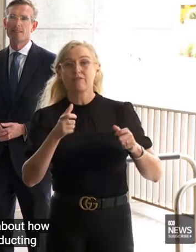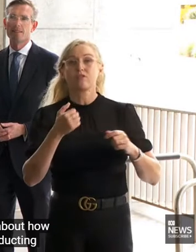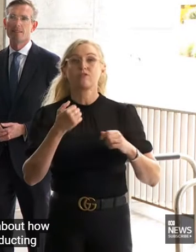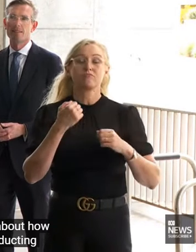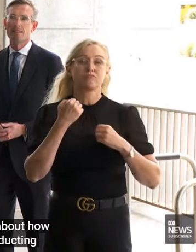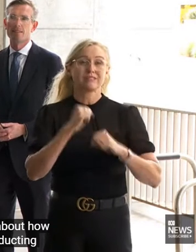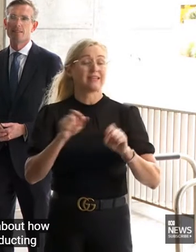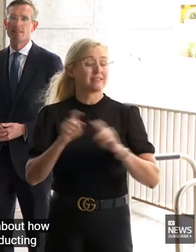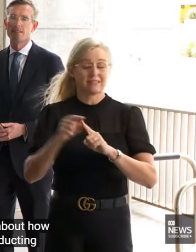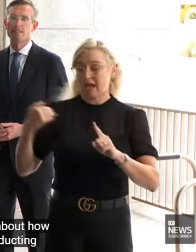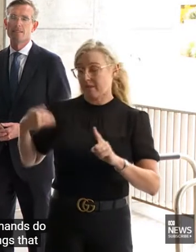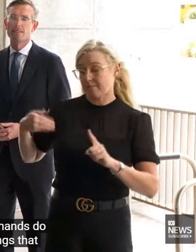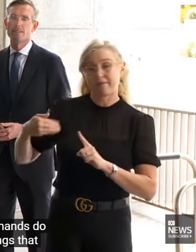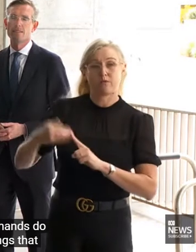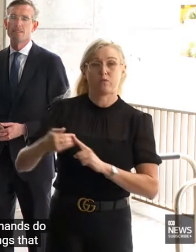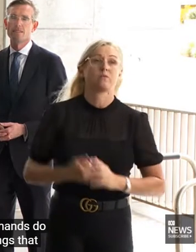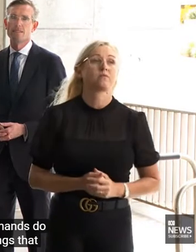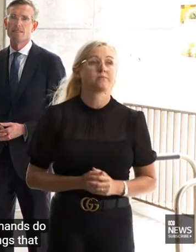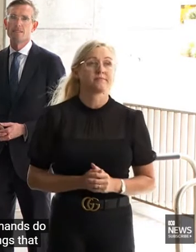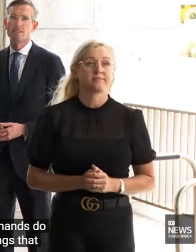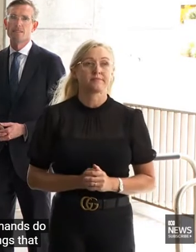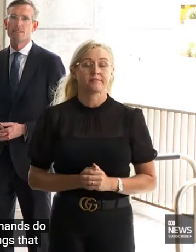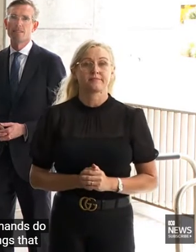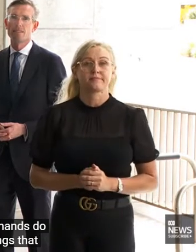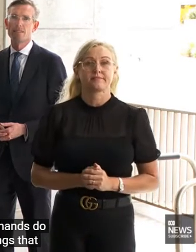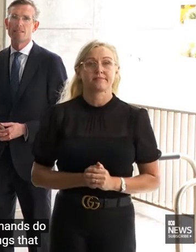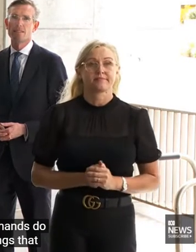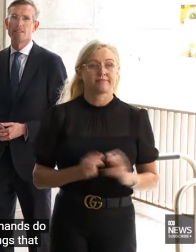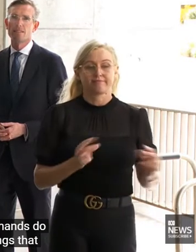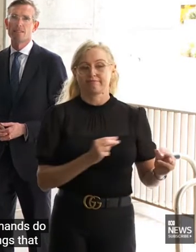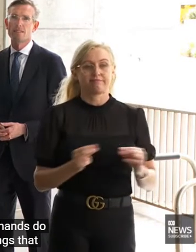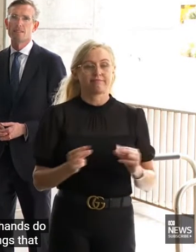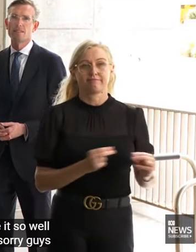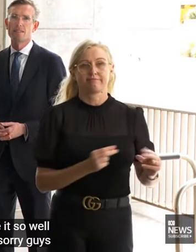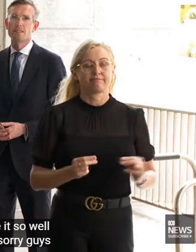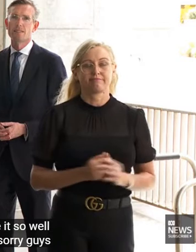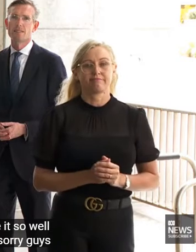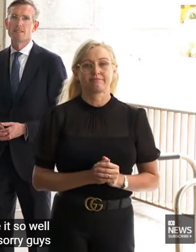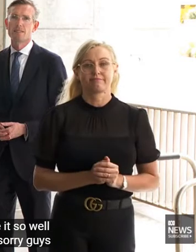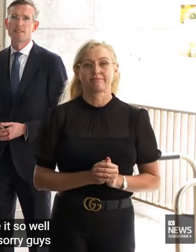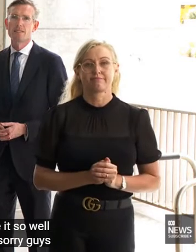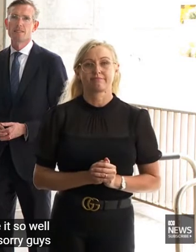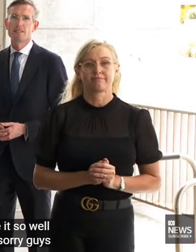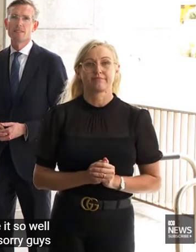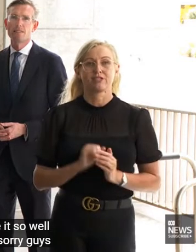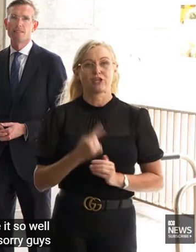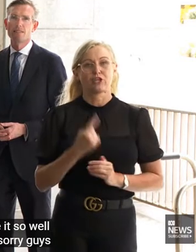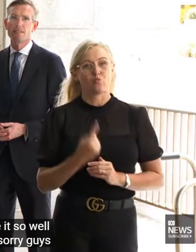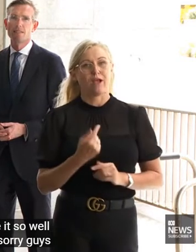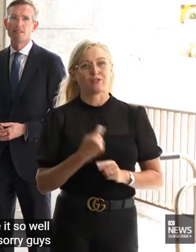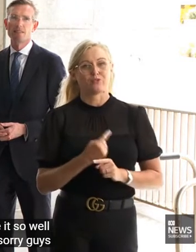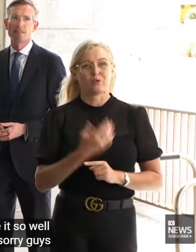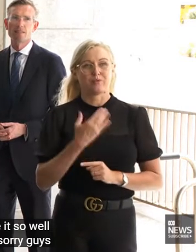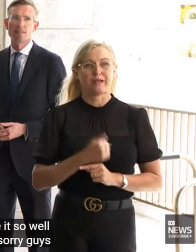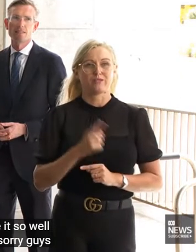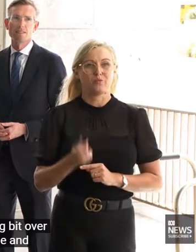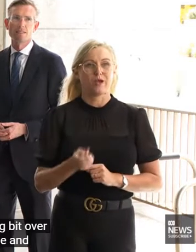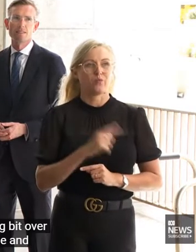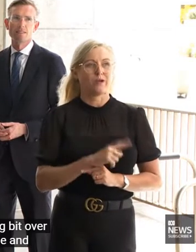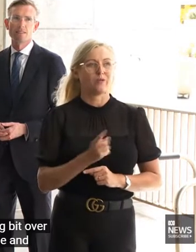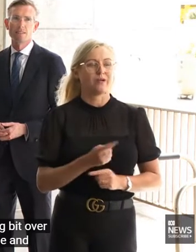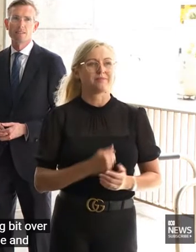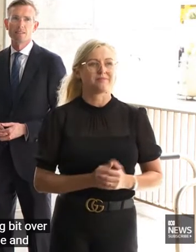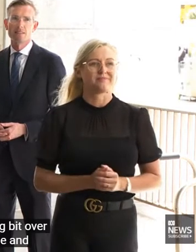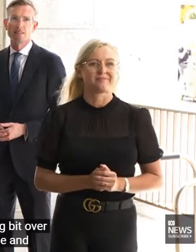during the pandemic. Minister, what do you say to... Sorry guys, maybe I'm just getting a bit over it, but one at a time, and you there, and you if you